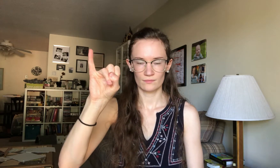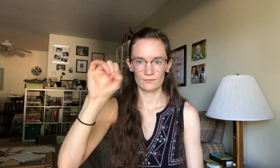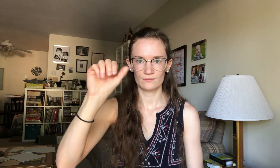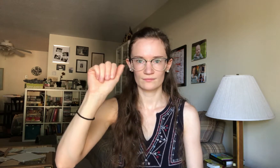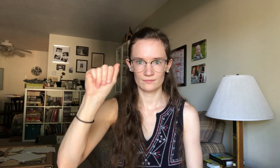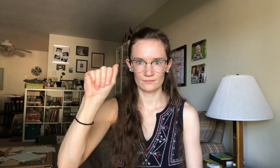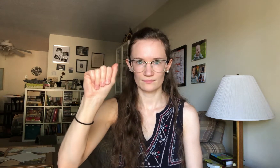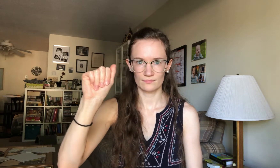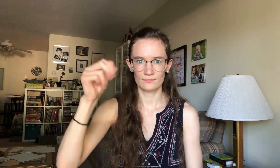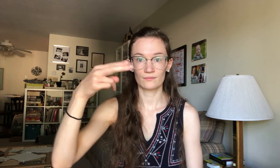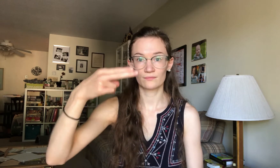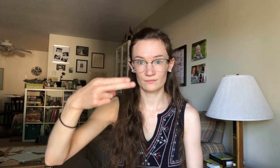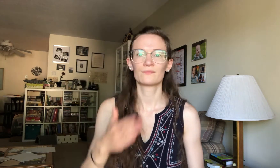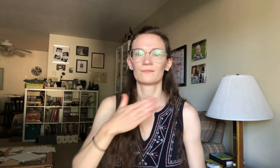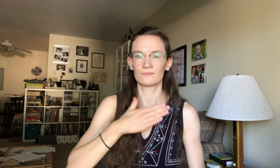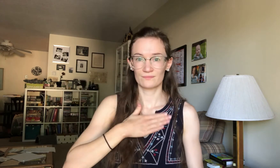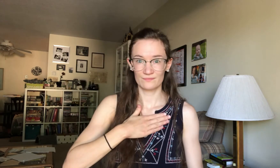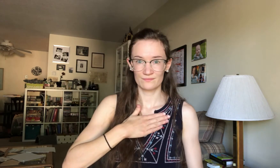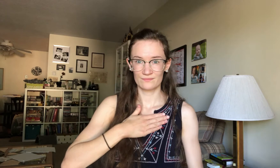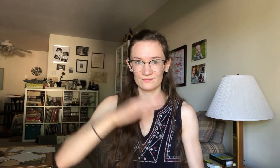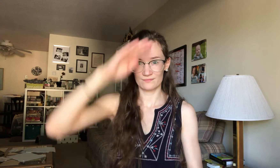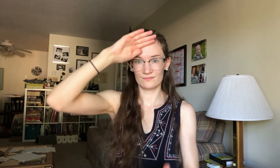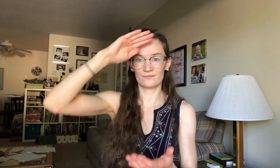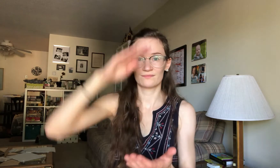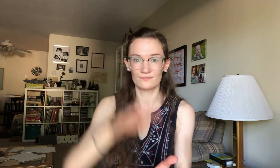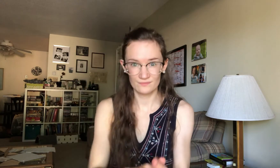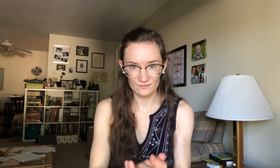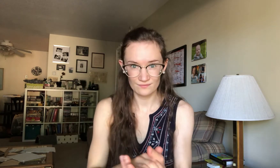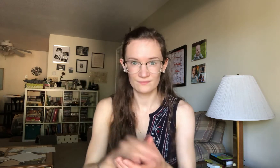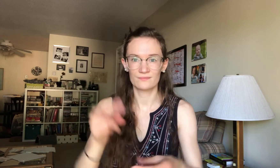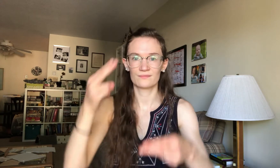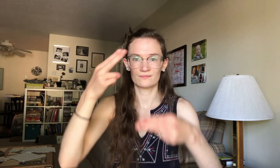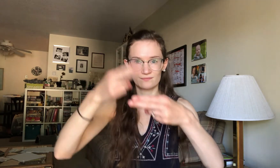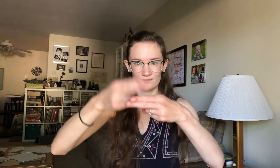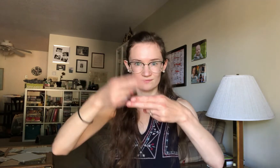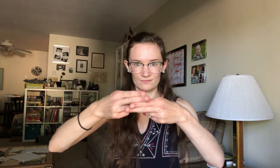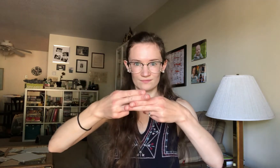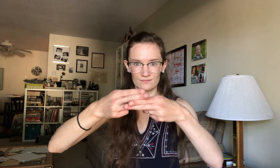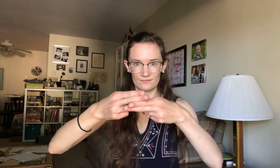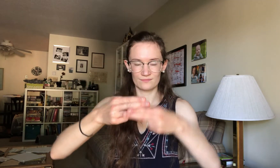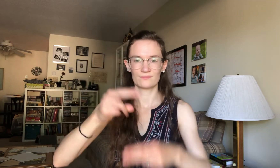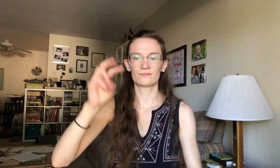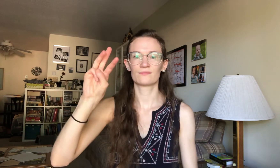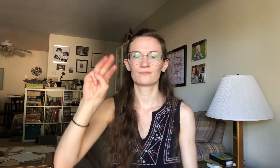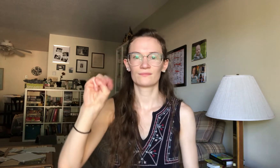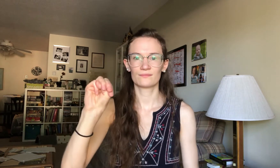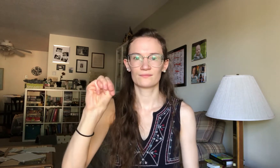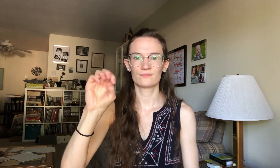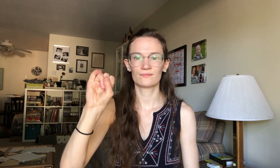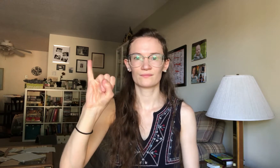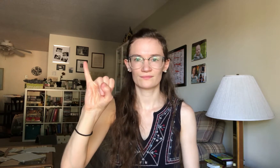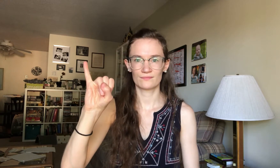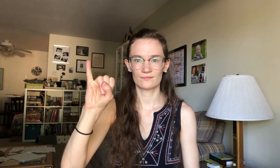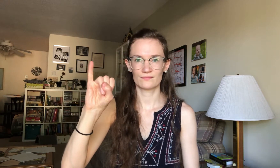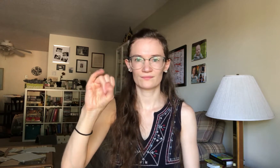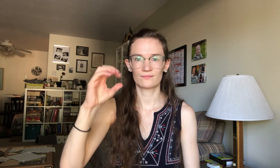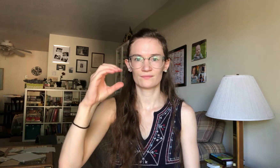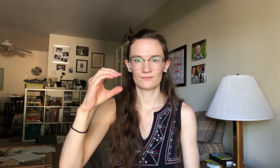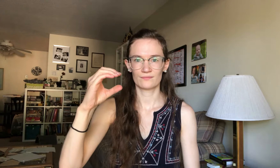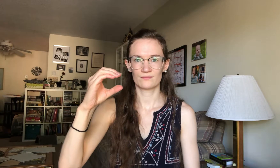can, whether it's fingerspelling or something else, but that's actually not very helpful. Signing slowly for